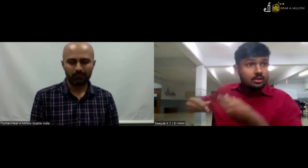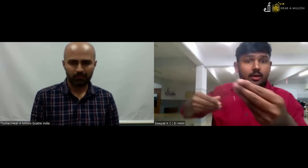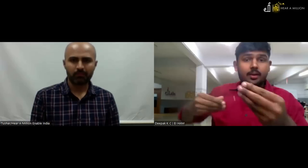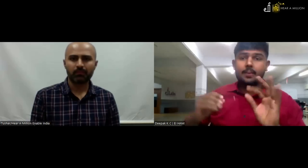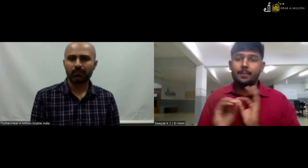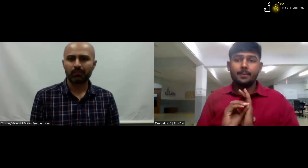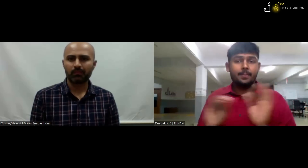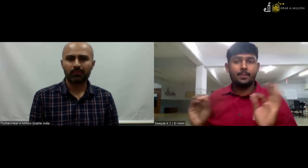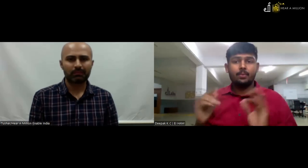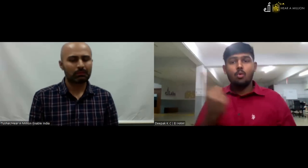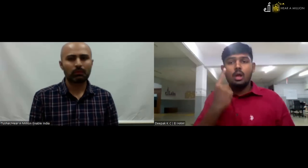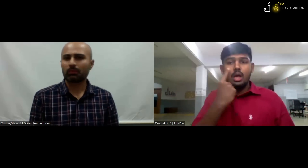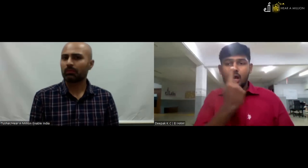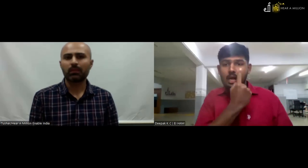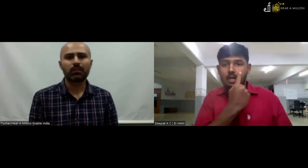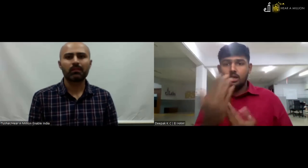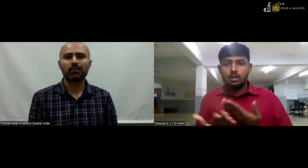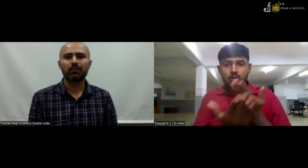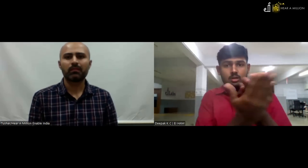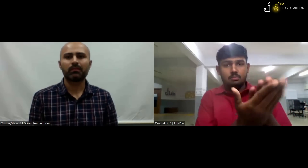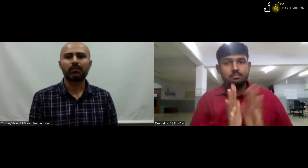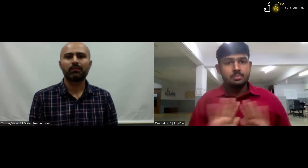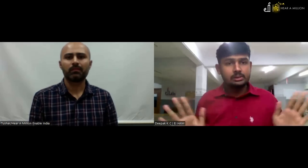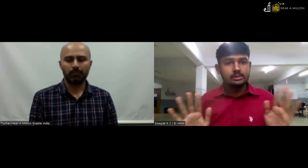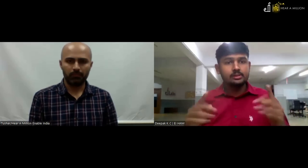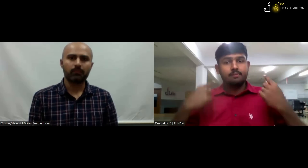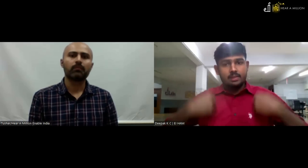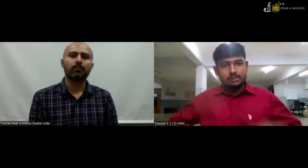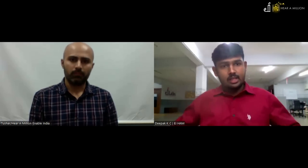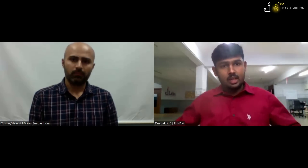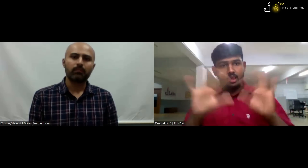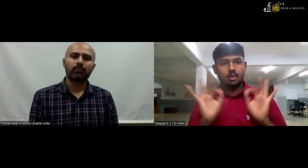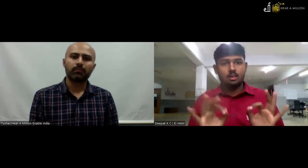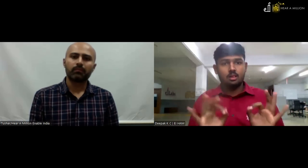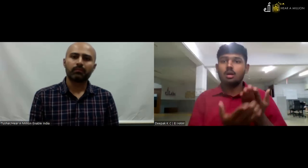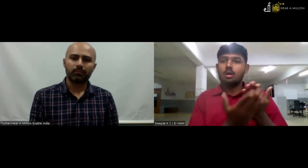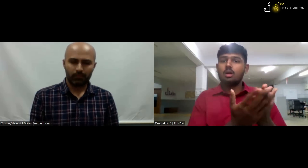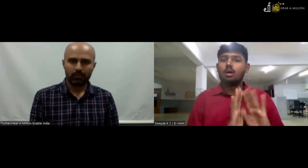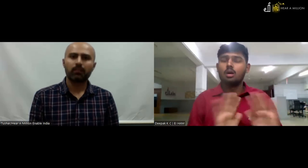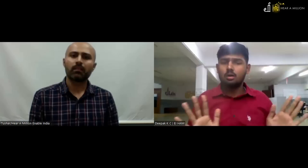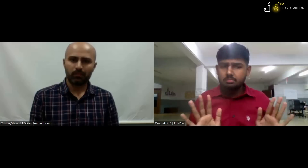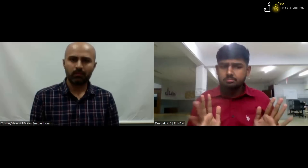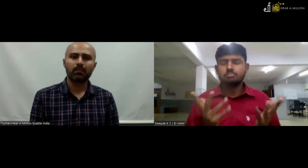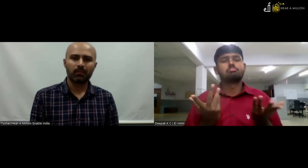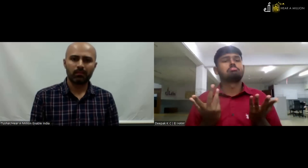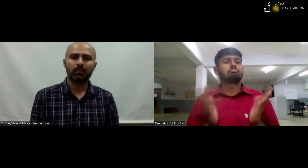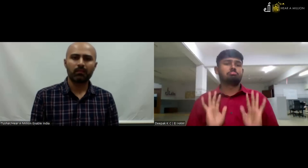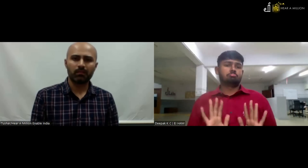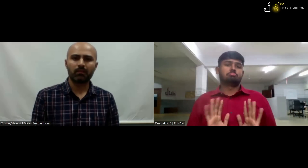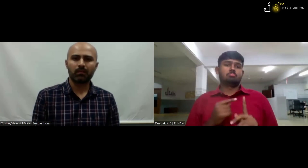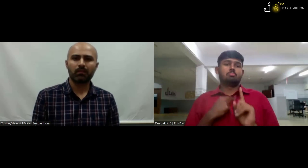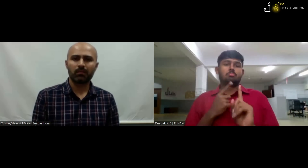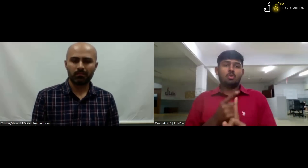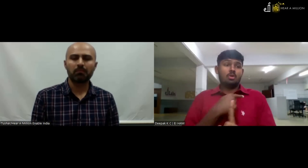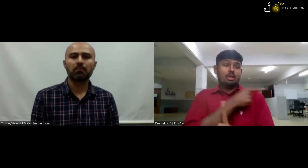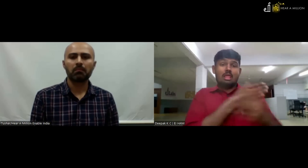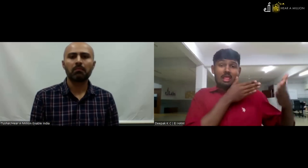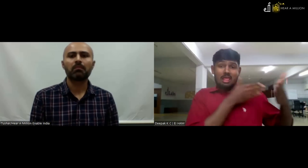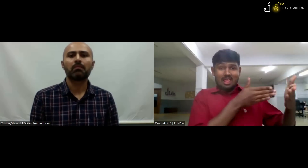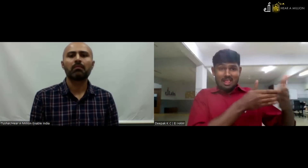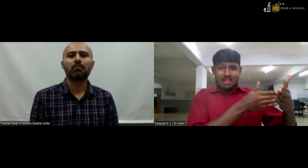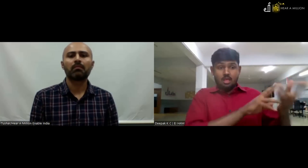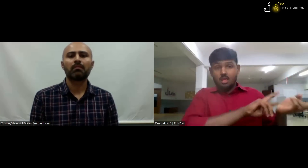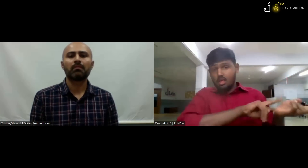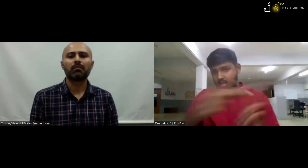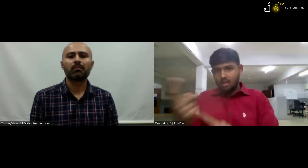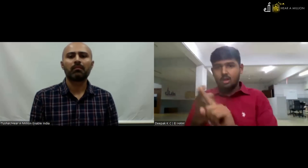So I had gotten all the medical documents, but I did not submit my hearing test with them. I had just submit my physical fitness